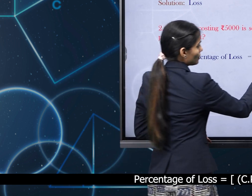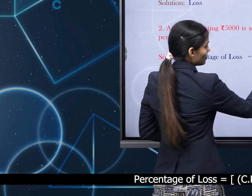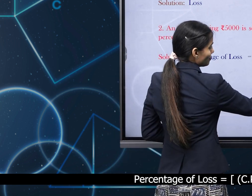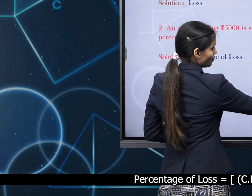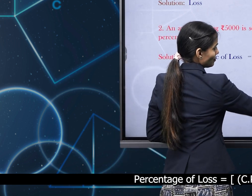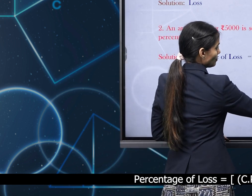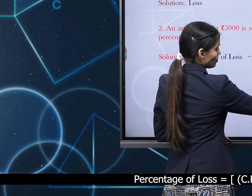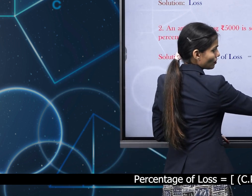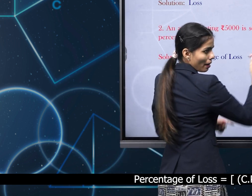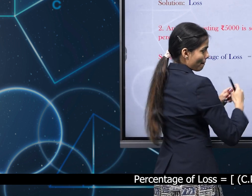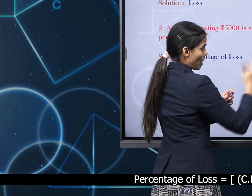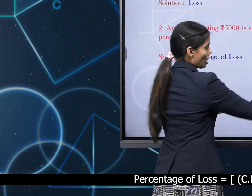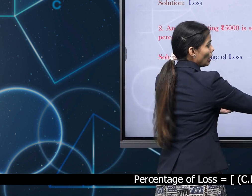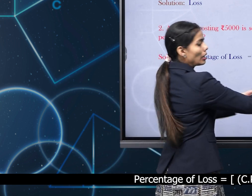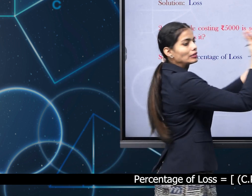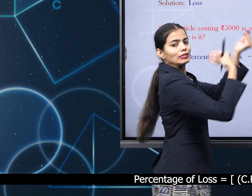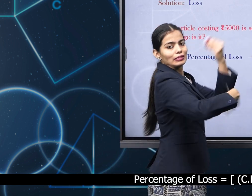SP by CP into 100